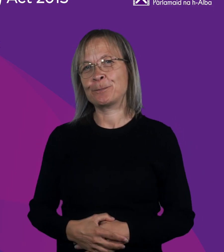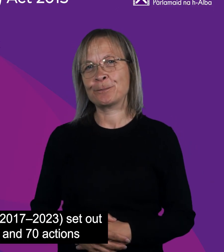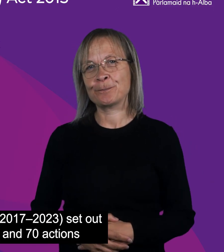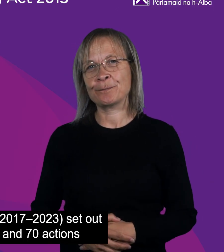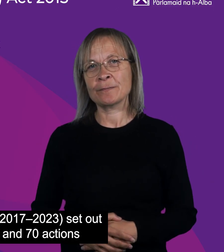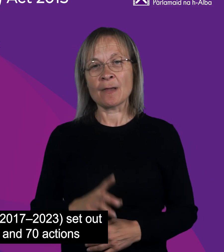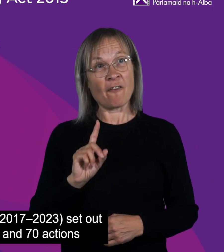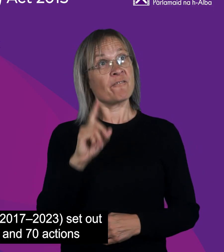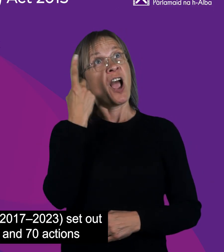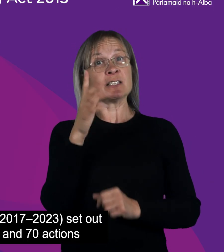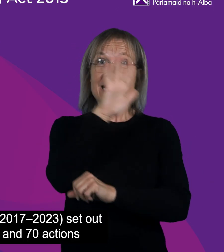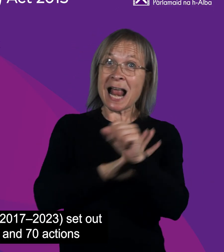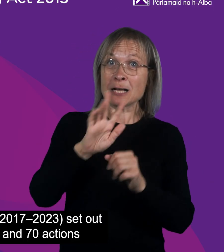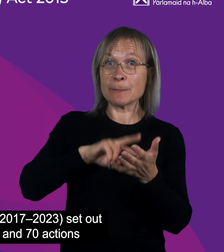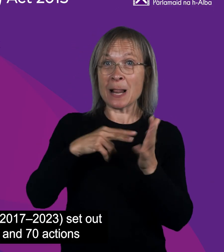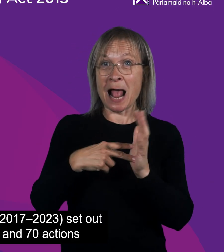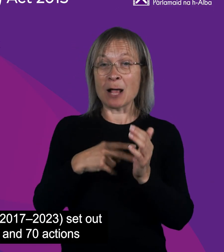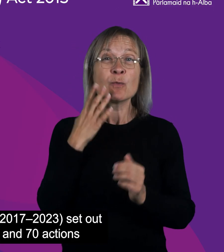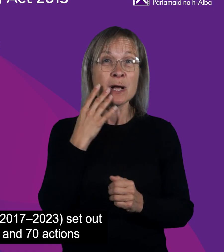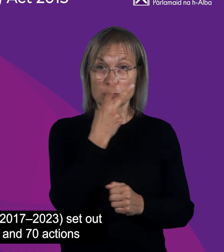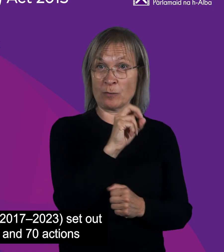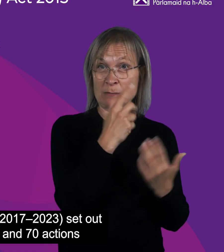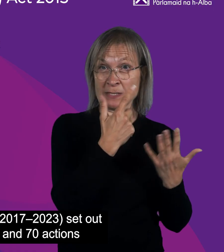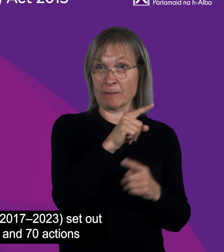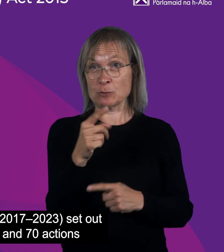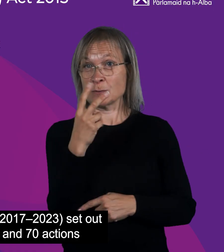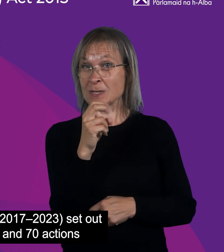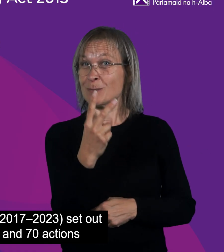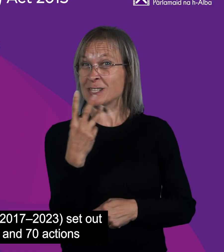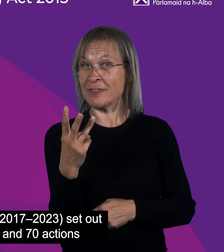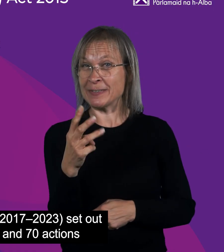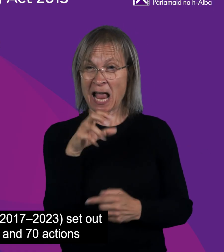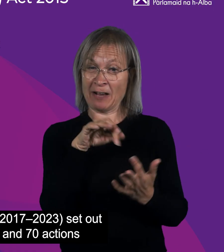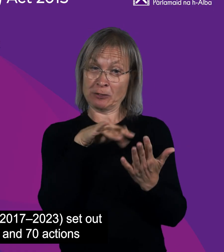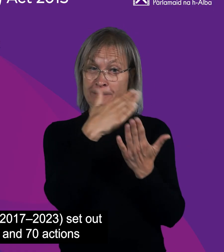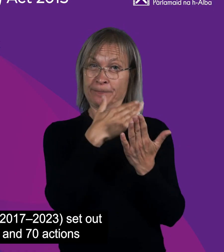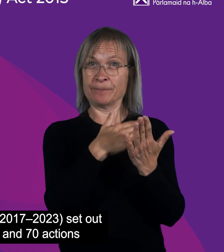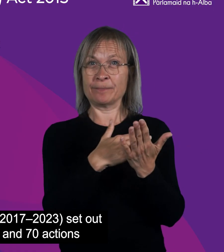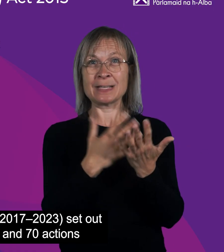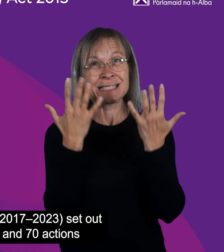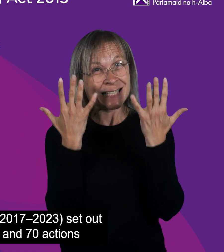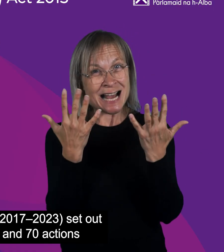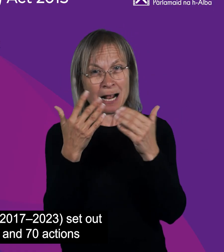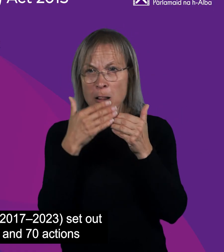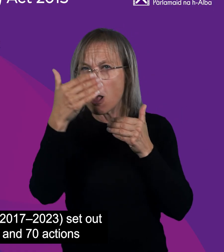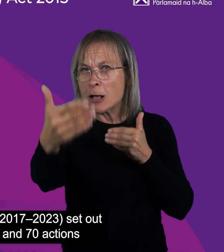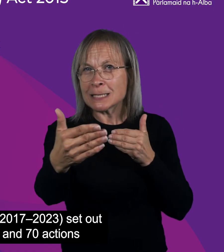The first National Plan 2017 to 2023 set out 10 long-term goals and 70 actions